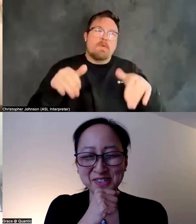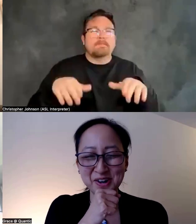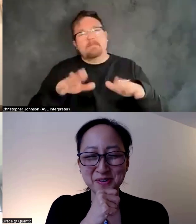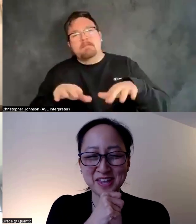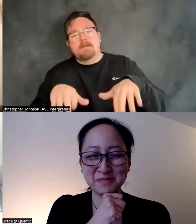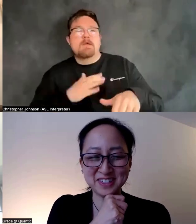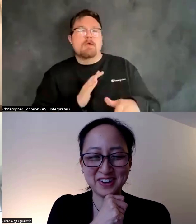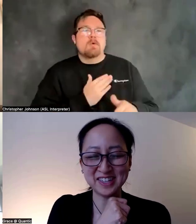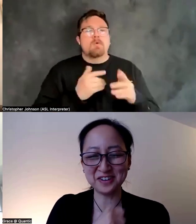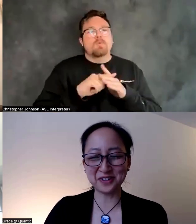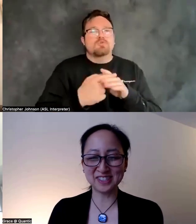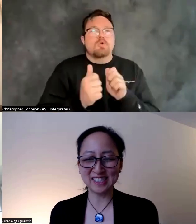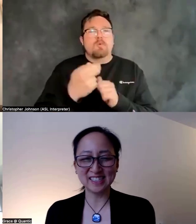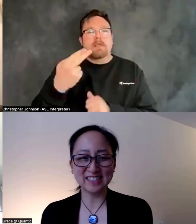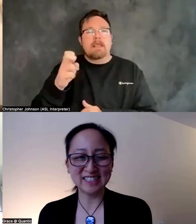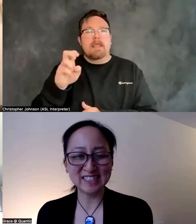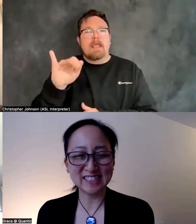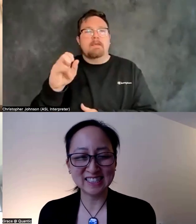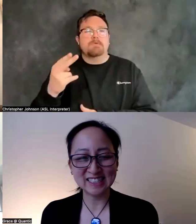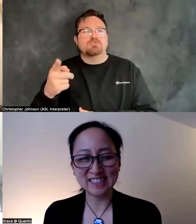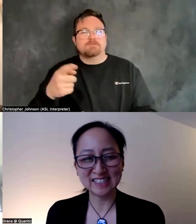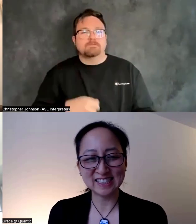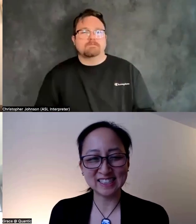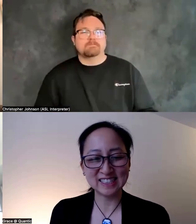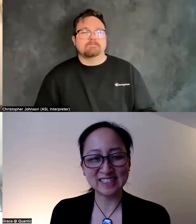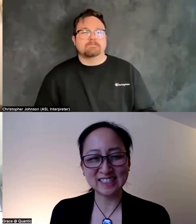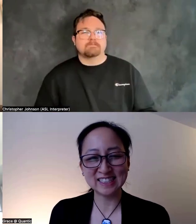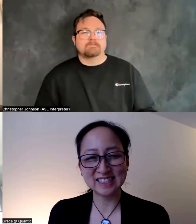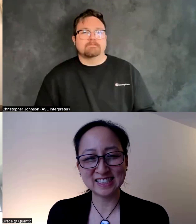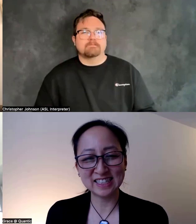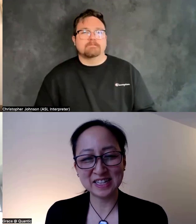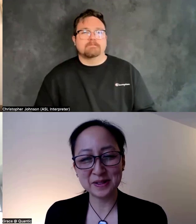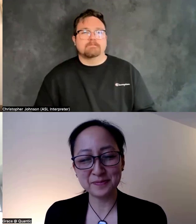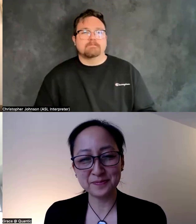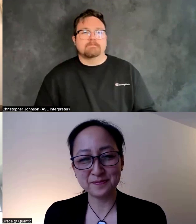Why don't we start with Hamish? Go ahead and go first. Okay, yeah.